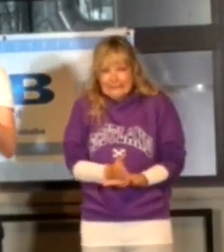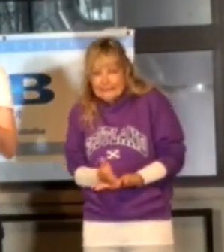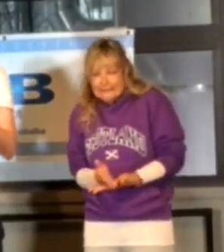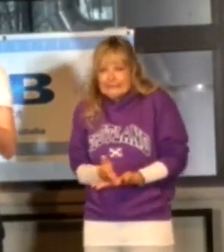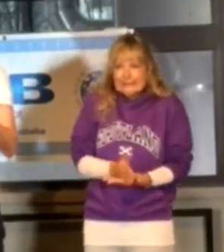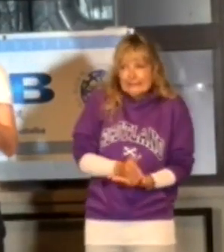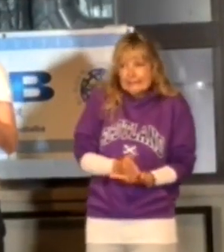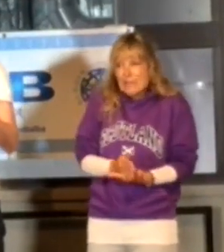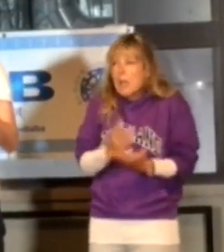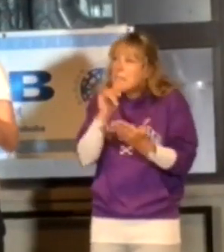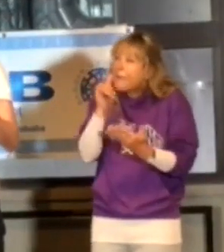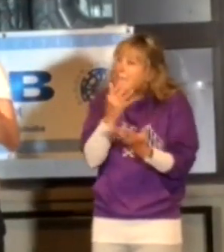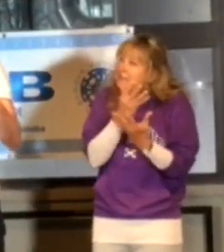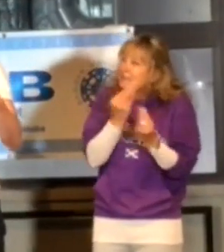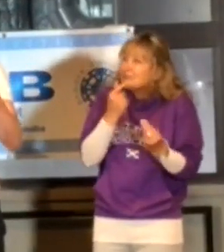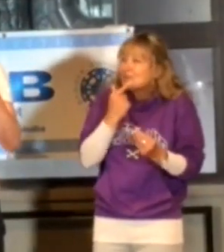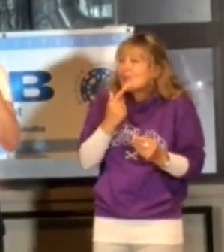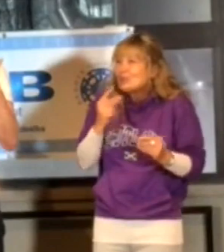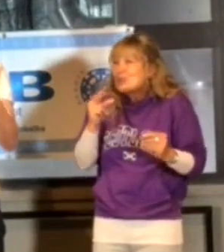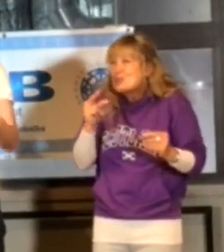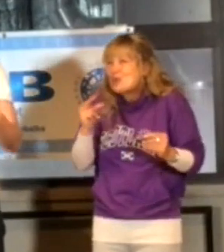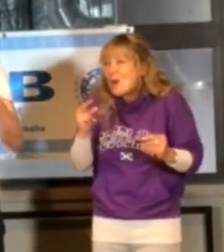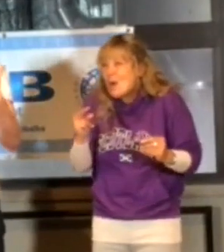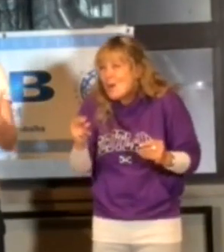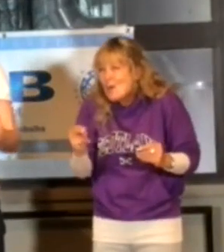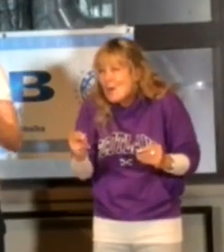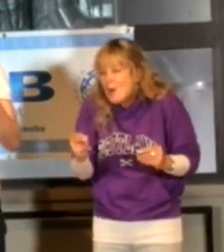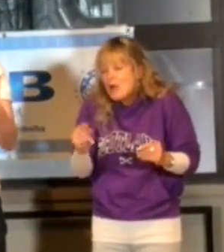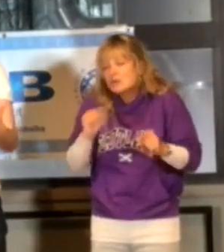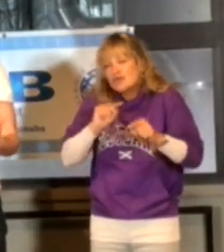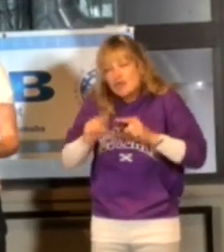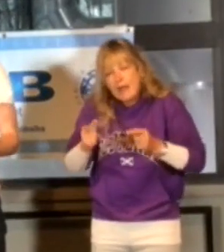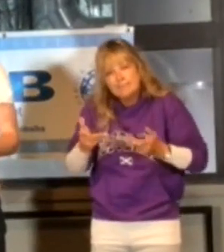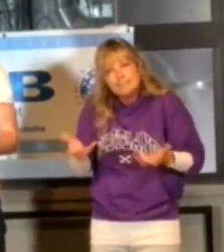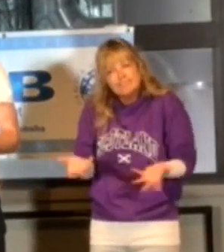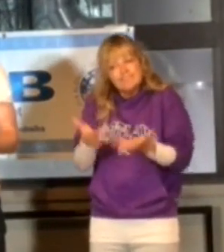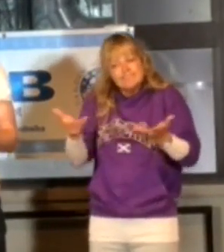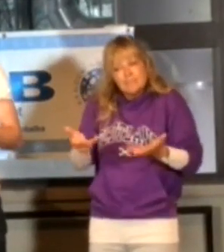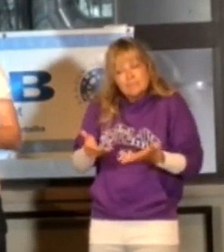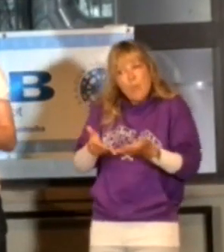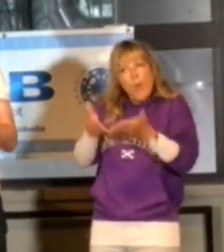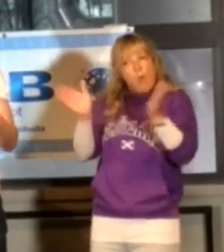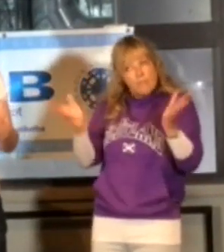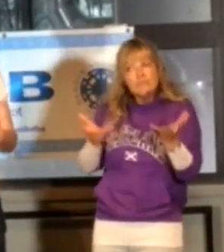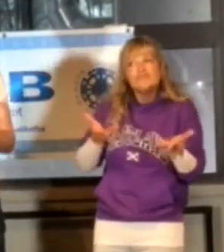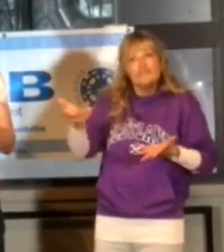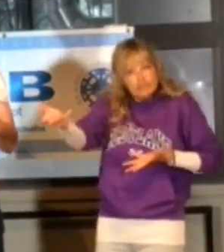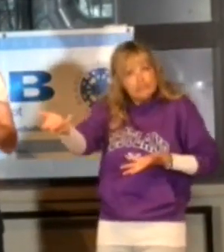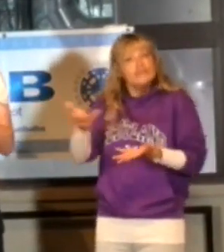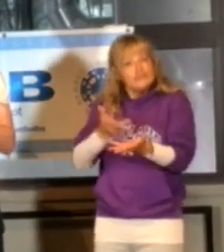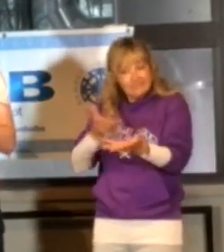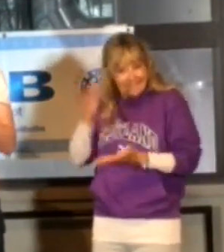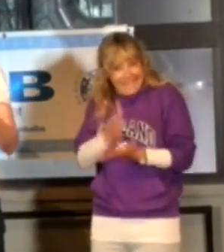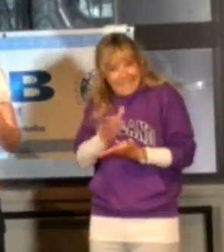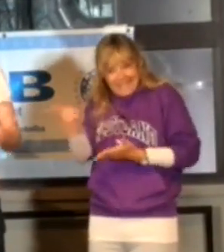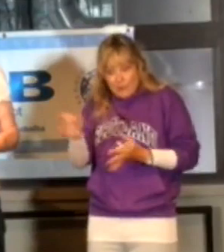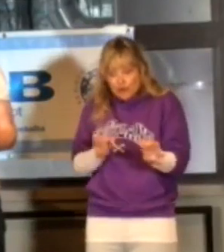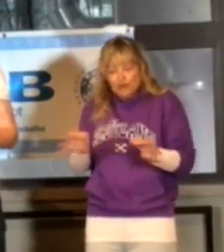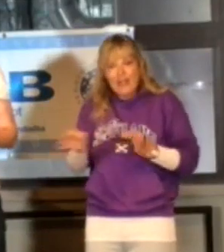even some of those soft no's, and to have a respectful, open conversation with them. It is our strategy ultimately to do